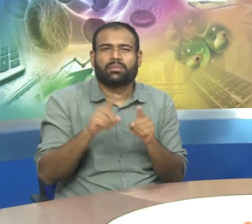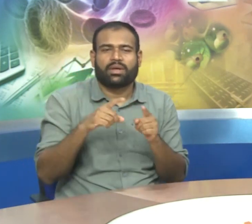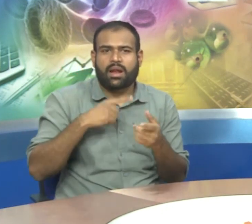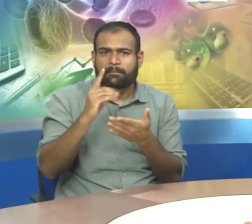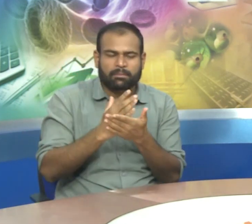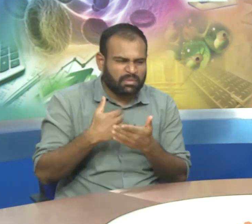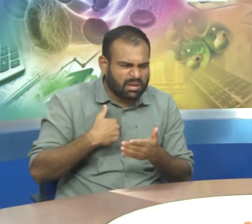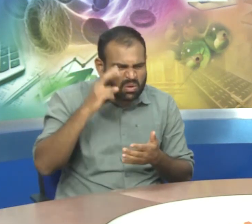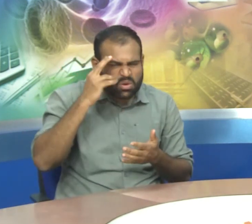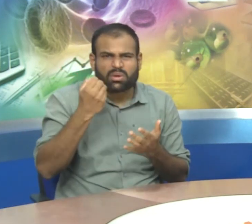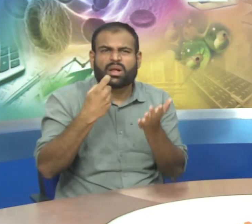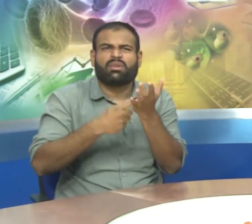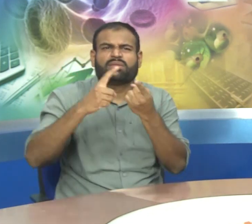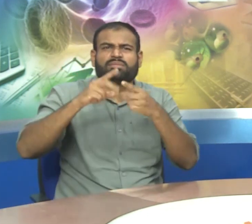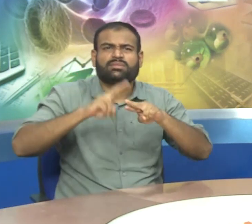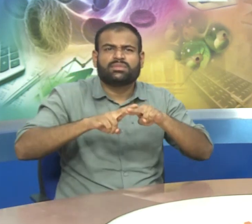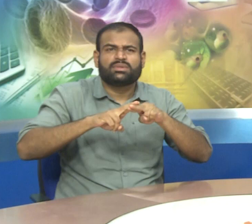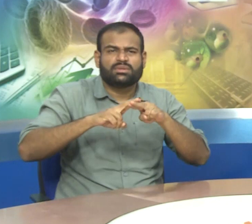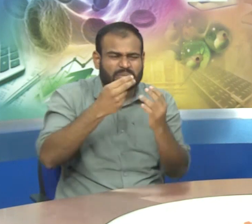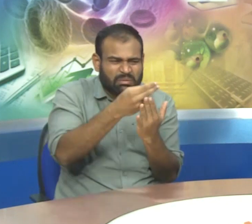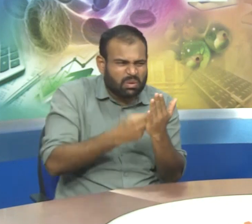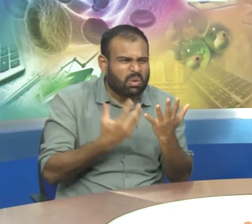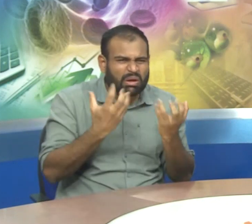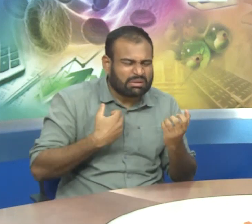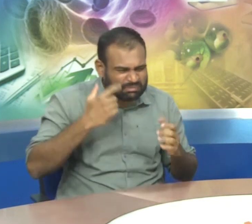And these are the virtual reference services.